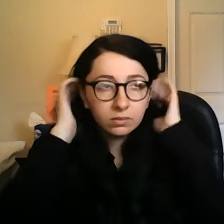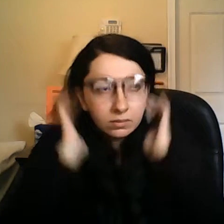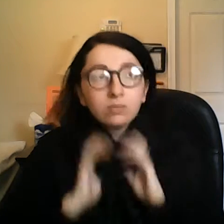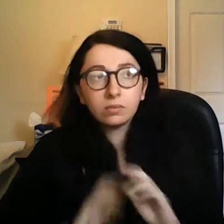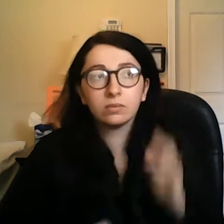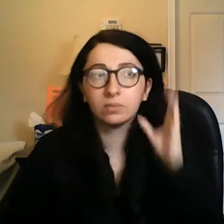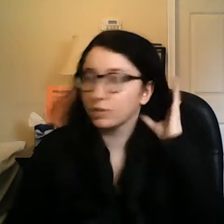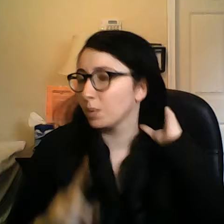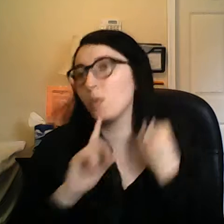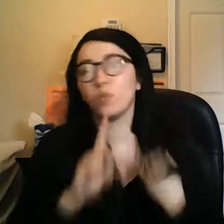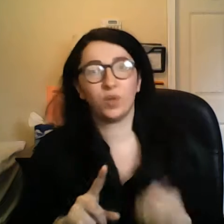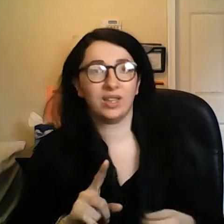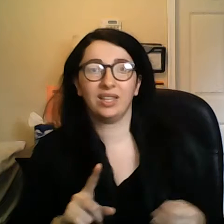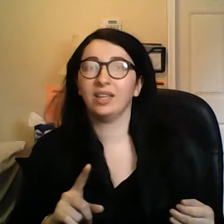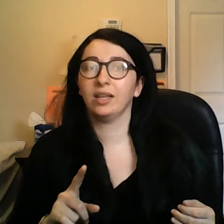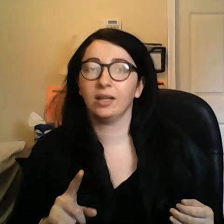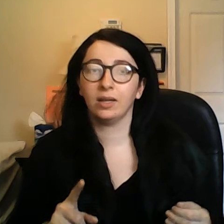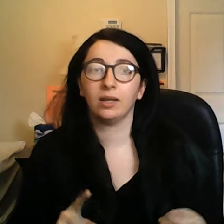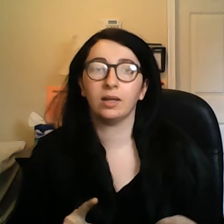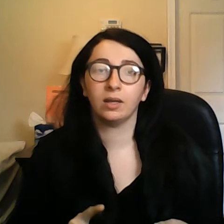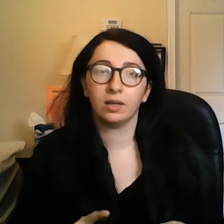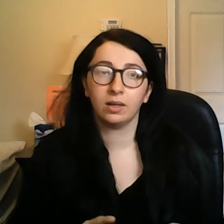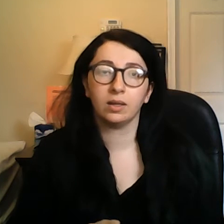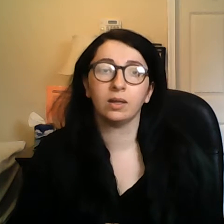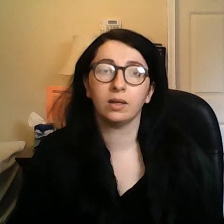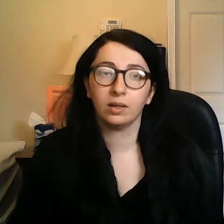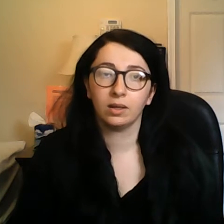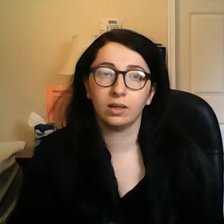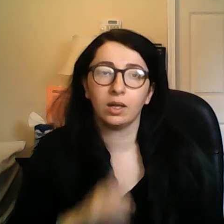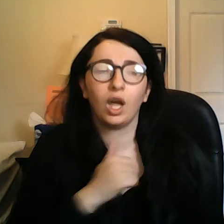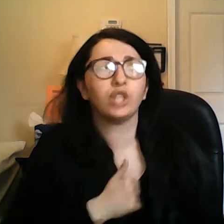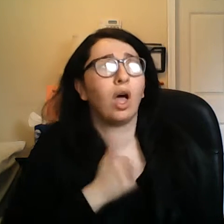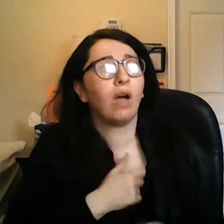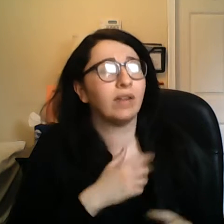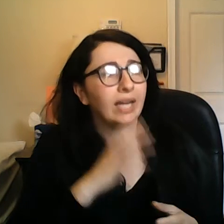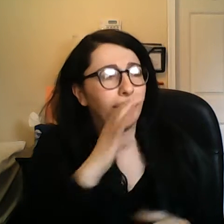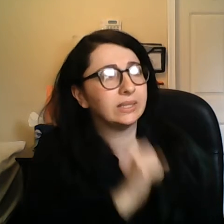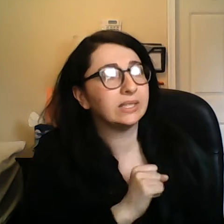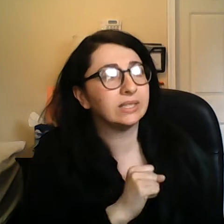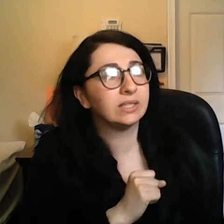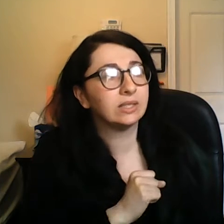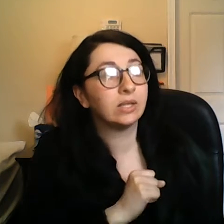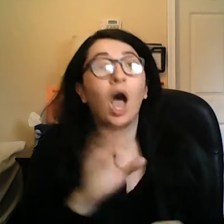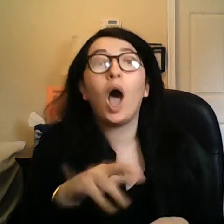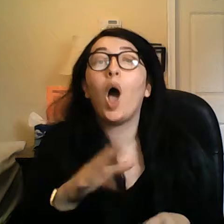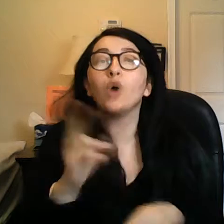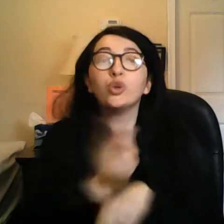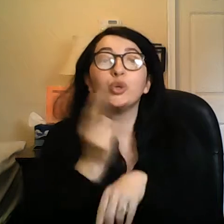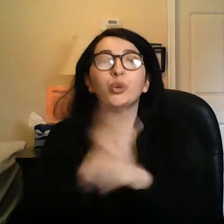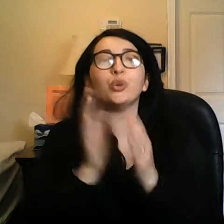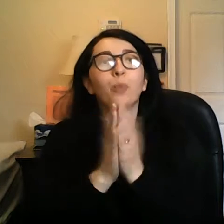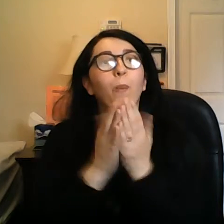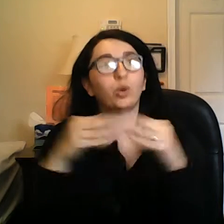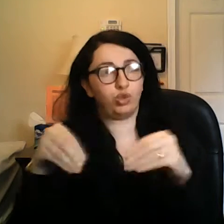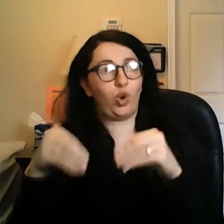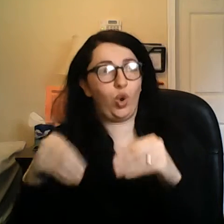really cool atmosphere to be a part of. Super nostalgic, and I love the smell of old books. You can also check out garage